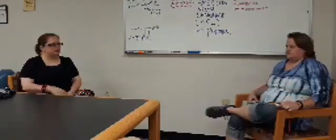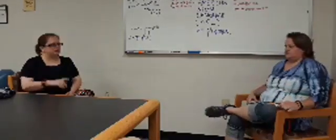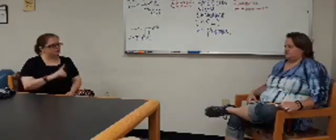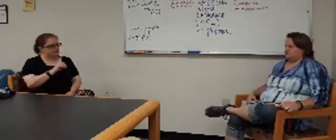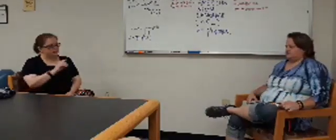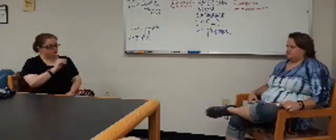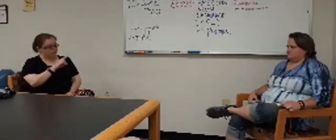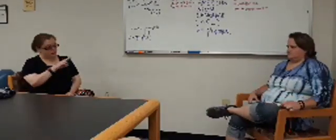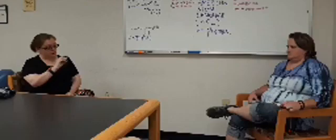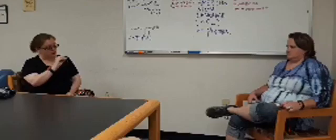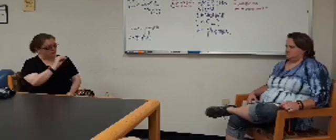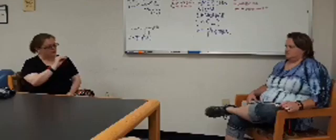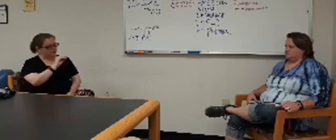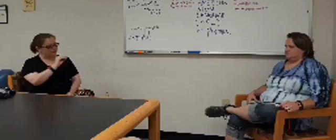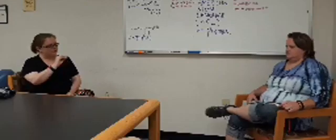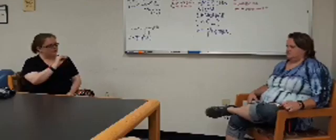talking about Duo.